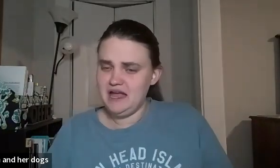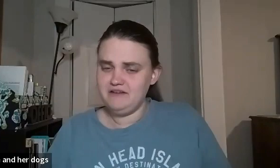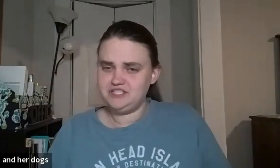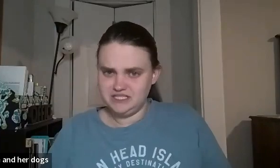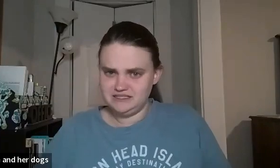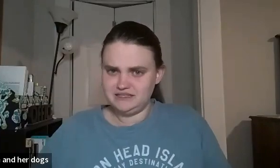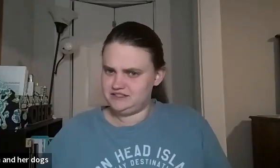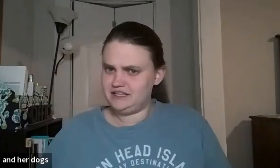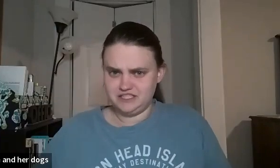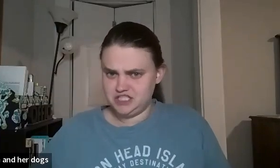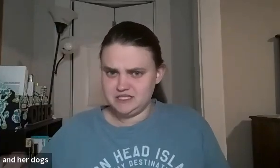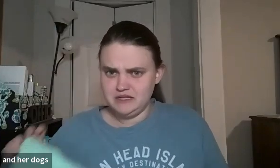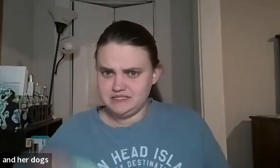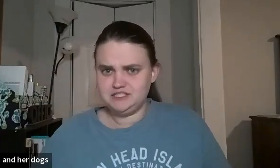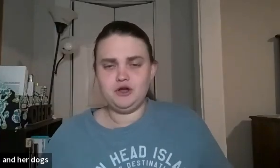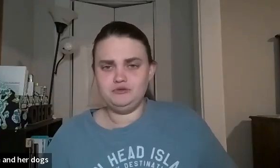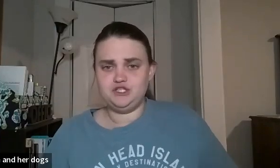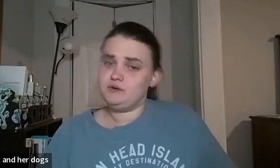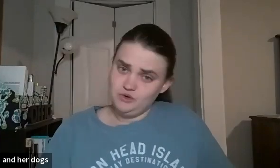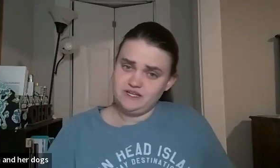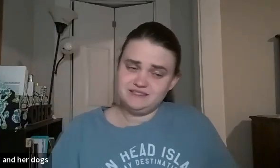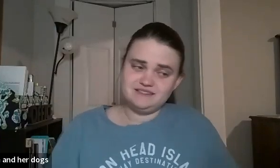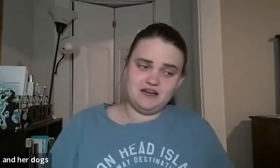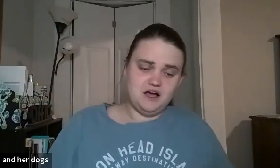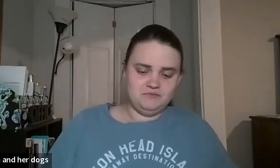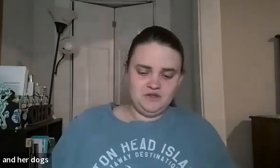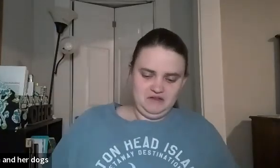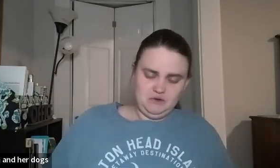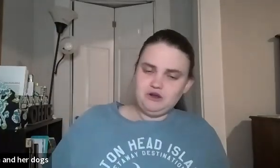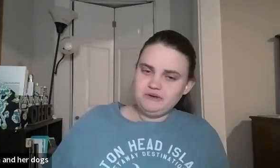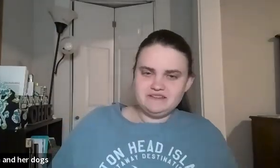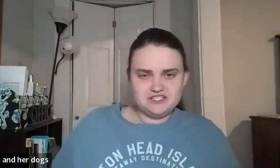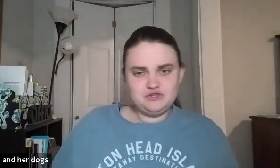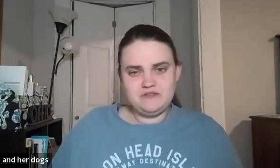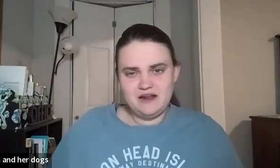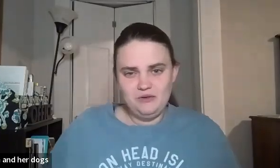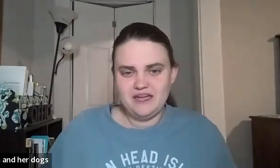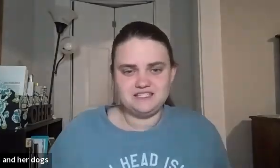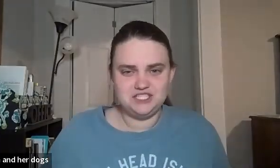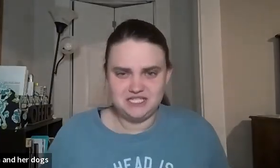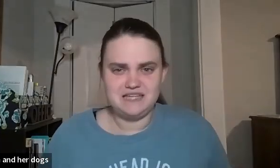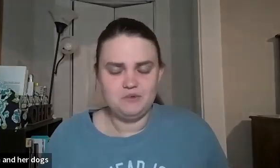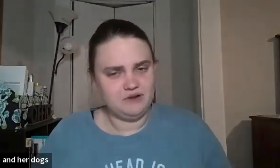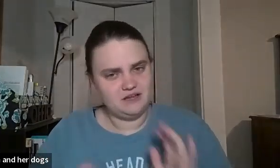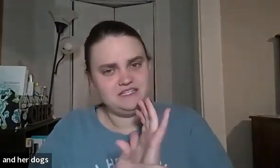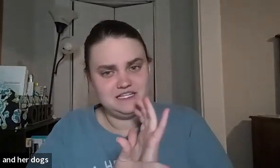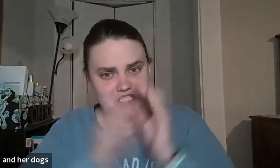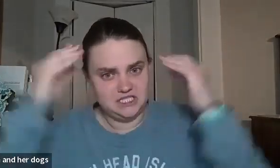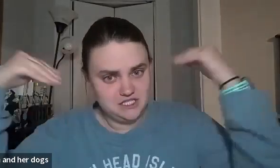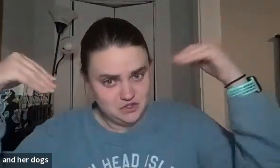have cheese, like the cheese place. You go to the movies. If you are going to like a store that only has cheese, I would recommend saying cheese